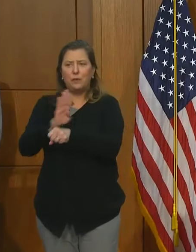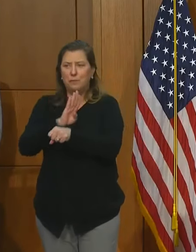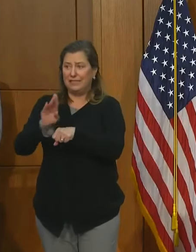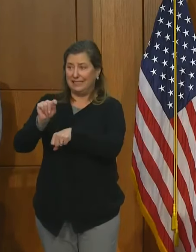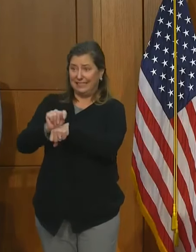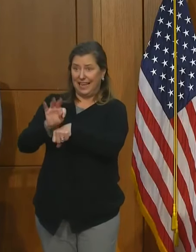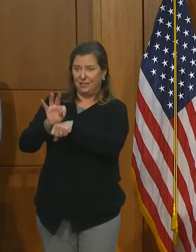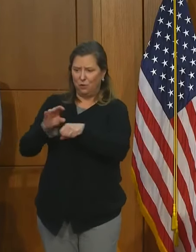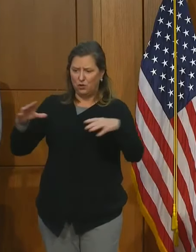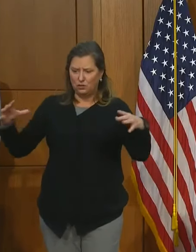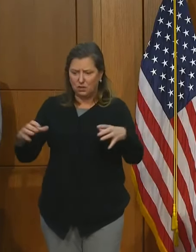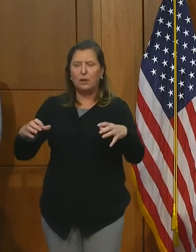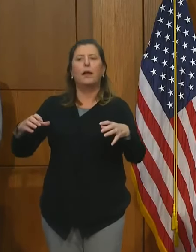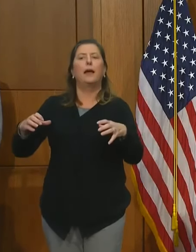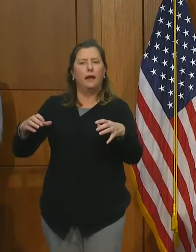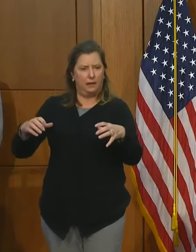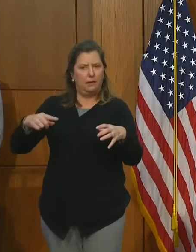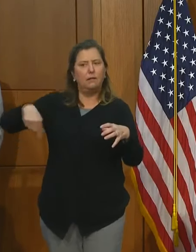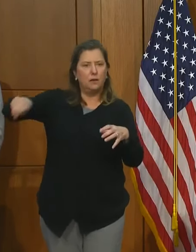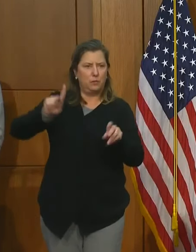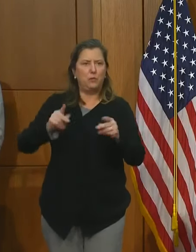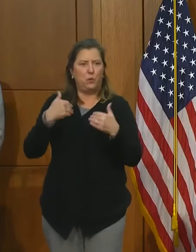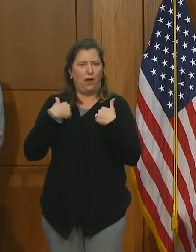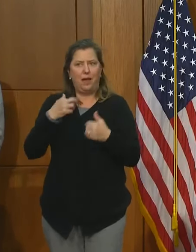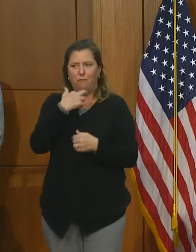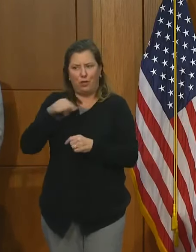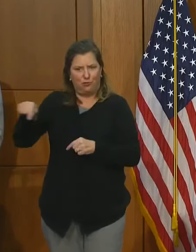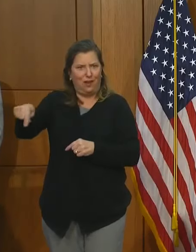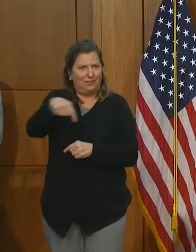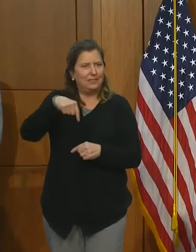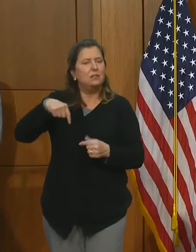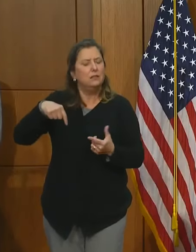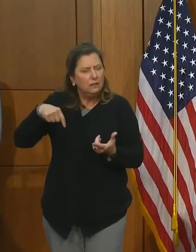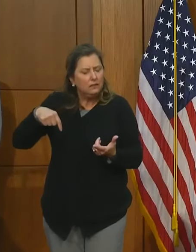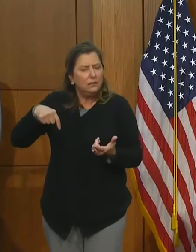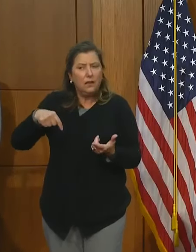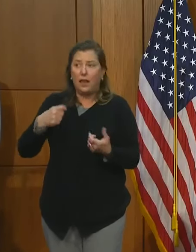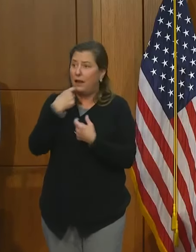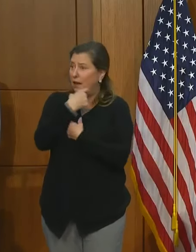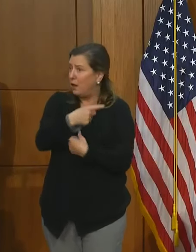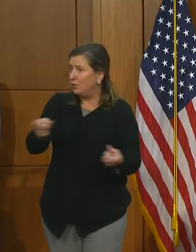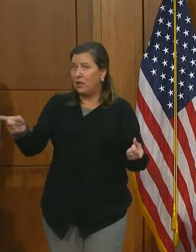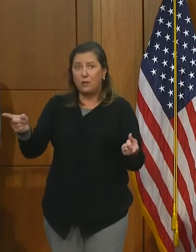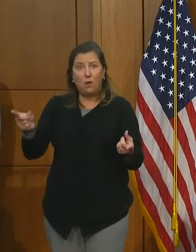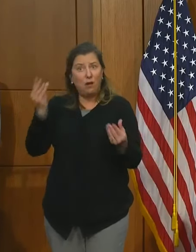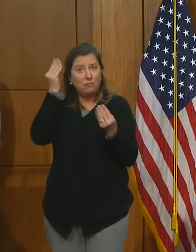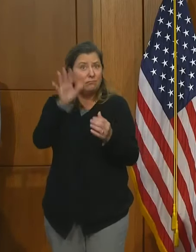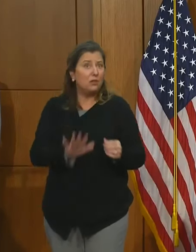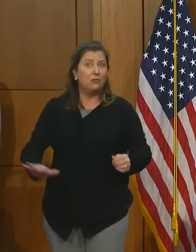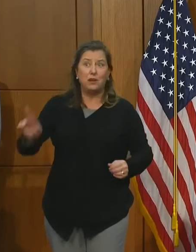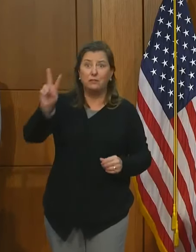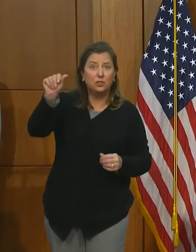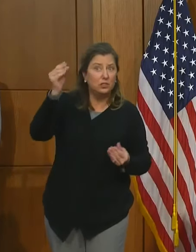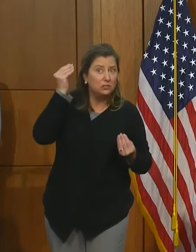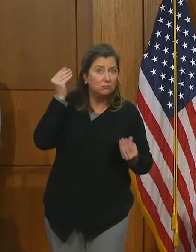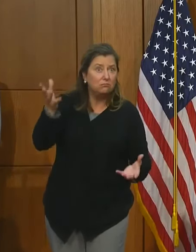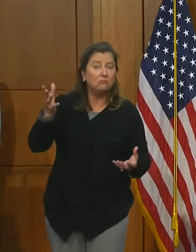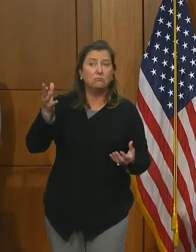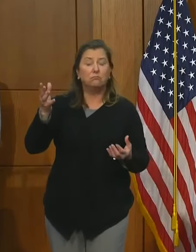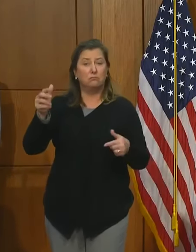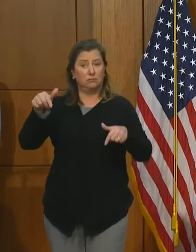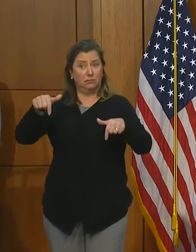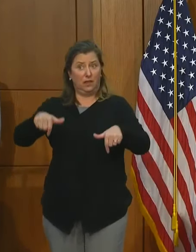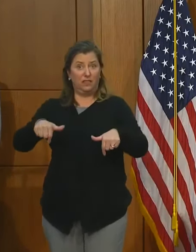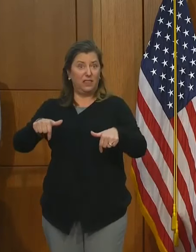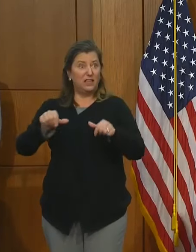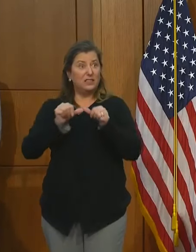task group included restaurant owners, and again, I would just tell everybody across Virginia that this is